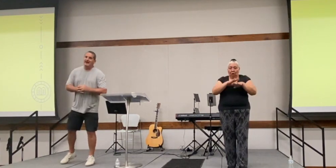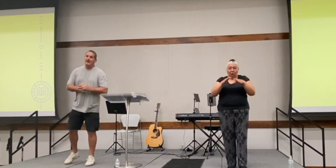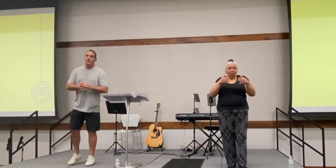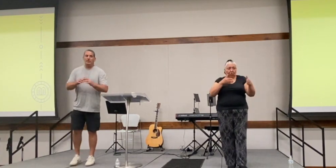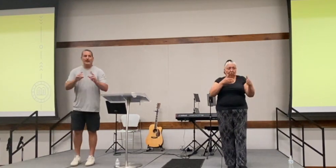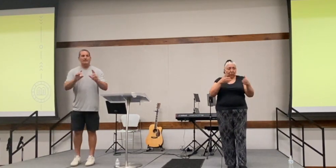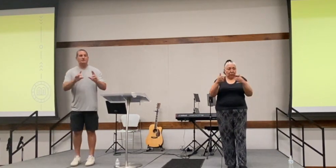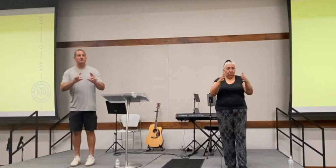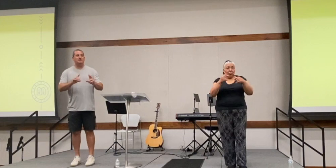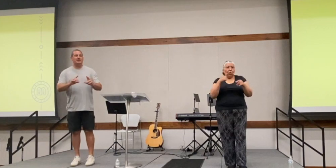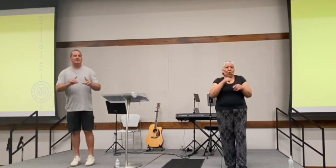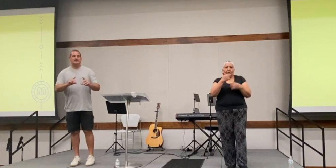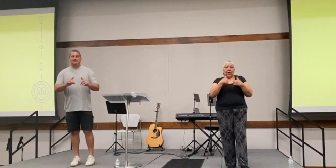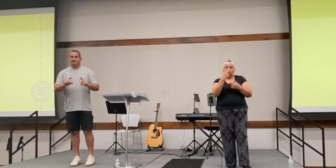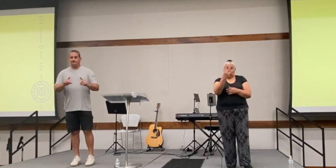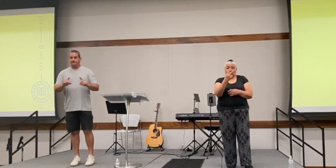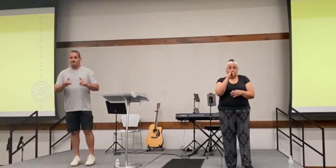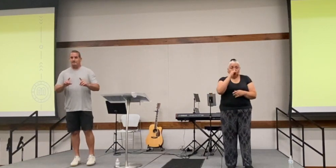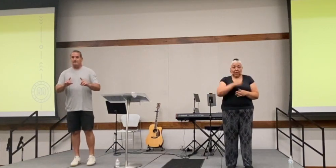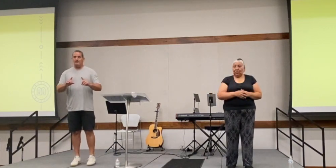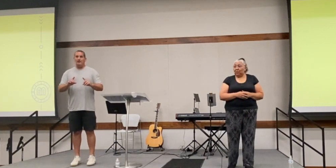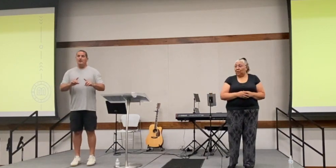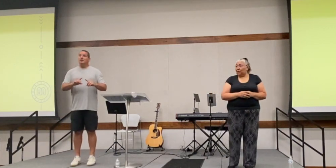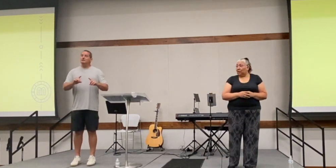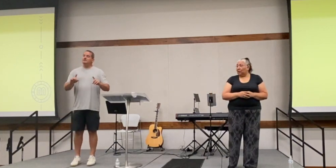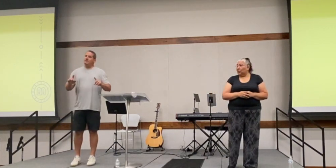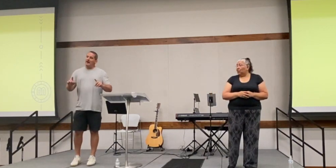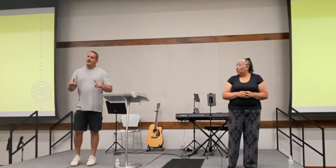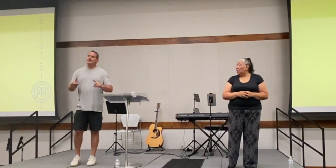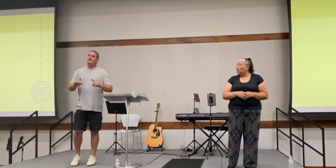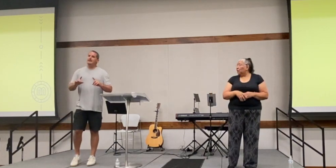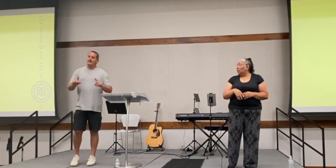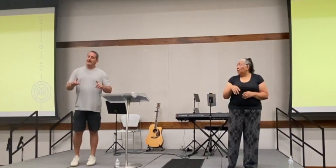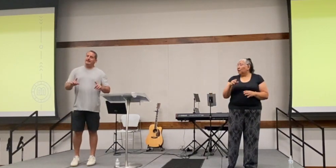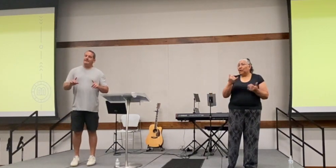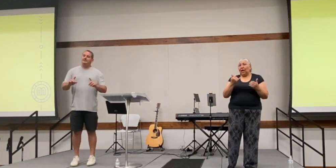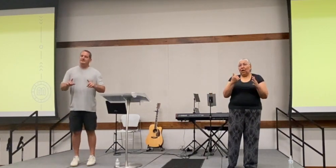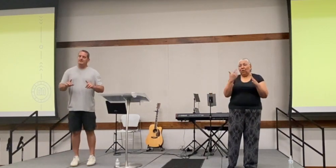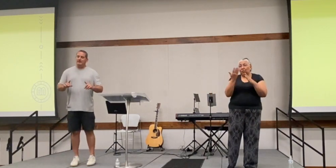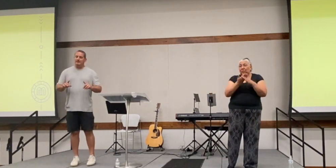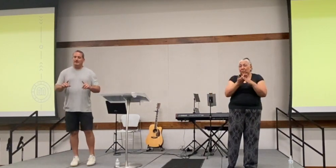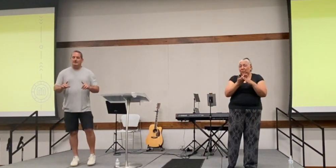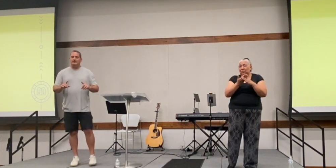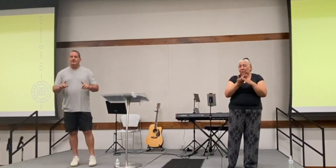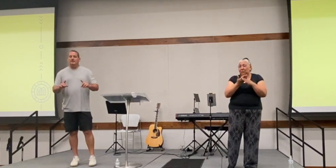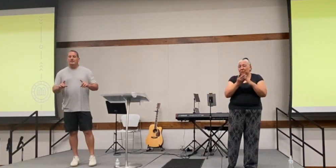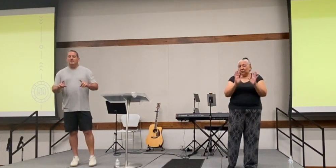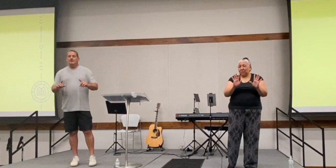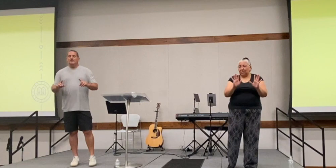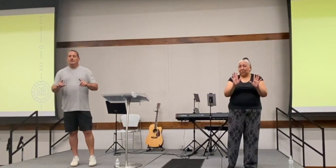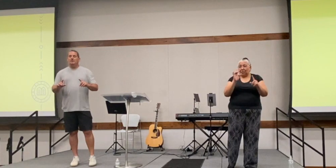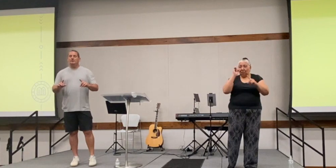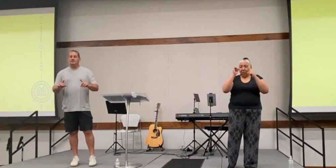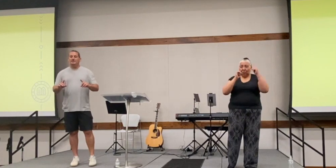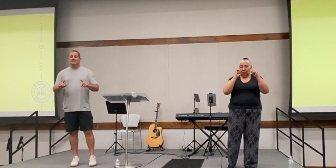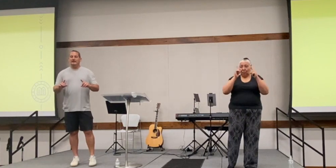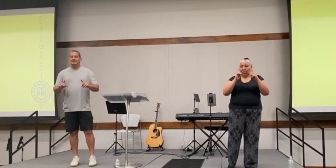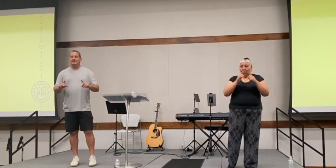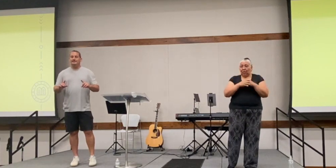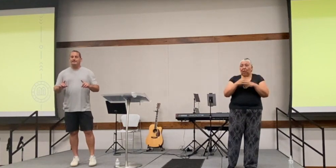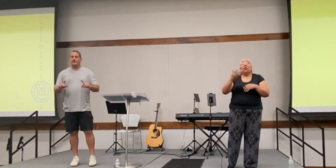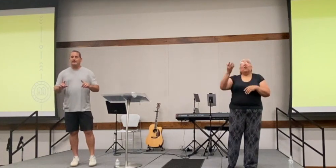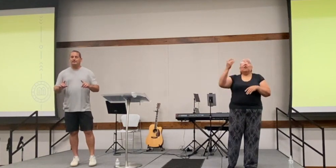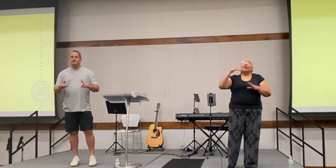that time, we only had 2 kids. Let's just pause and think about that for just a moment. Those were the